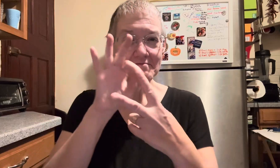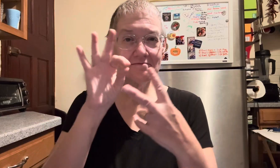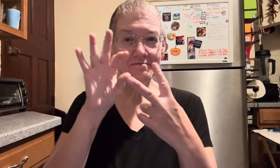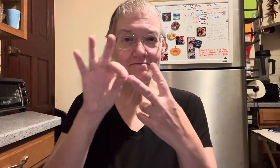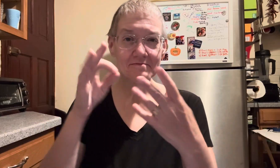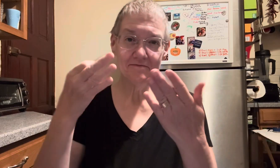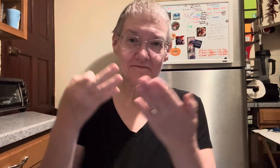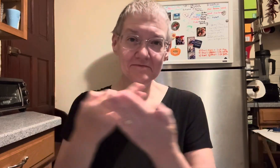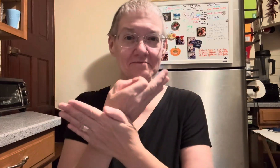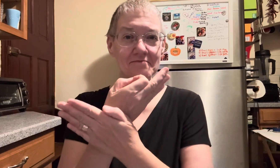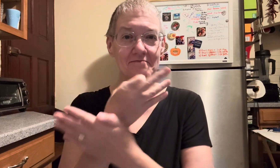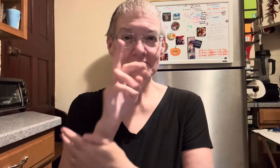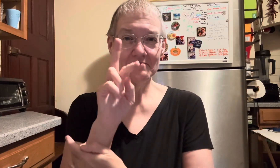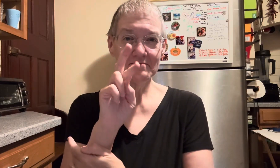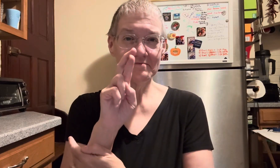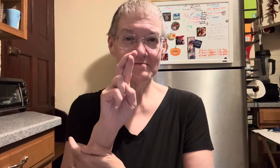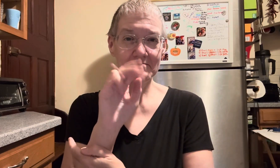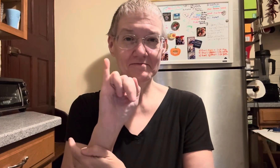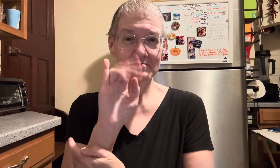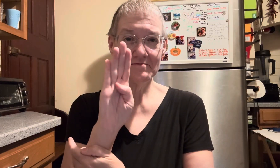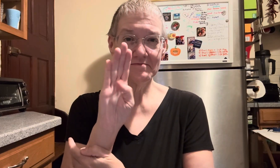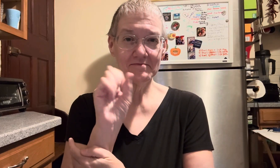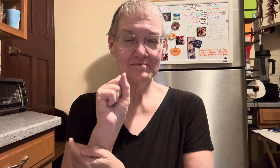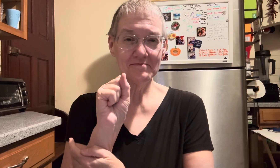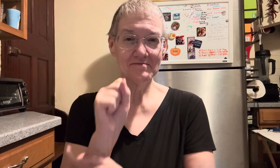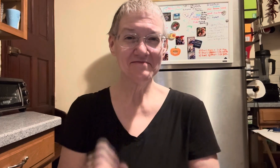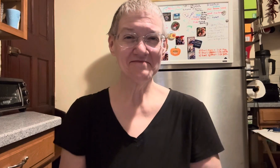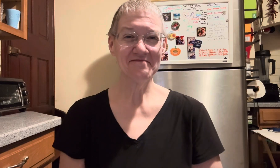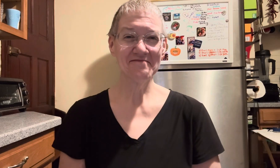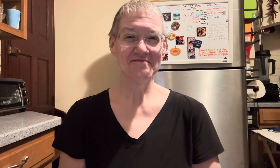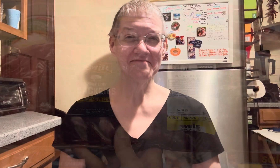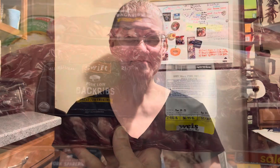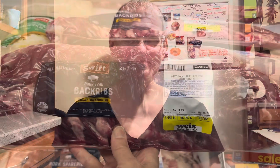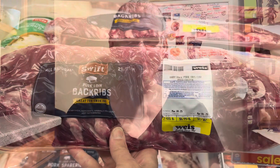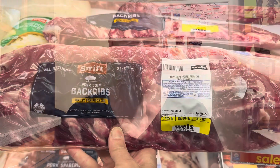A better option is fresh ribs.